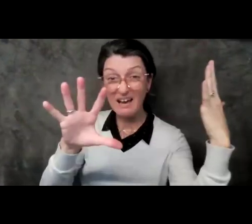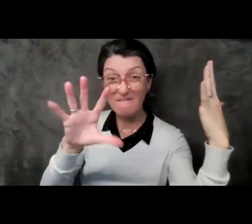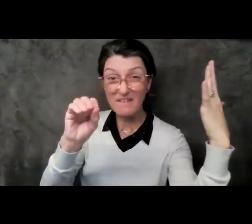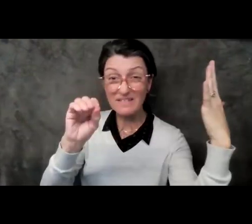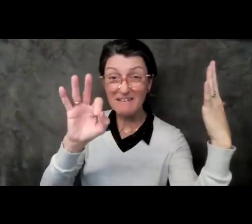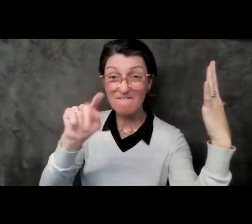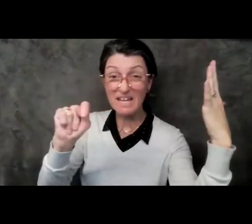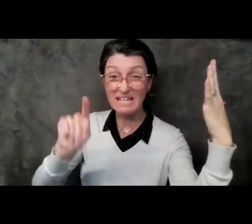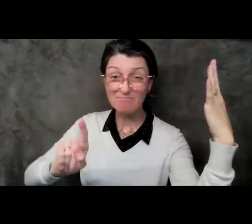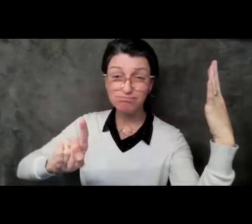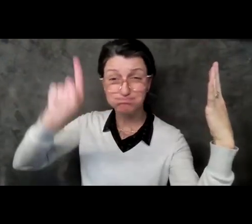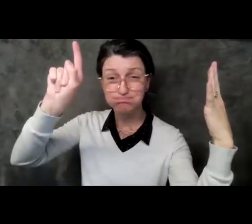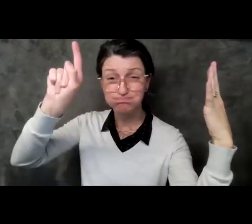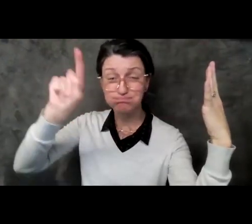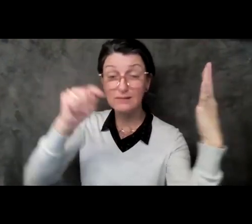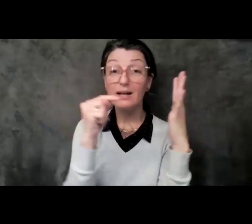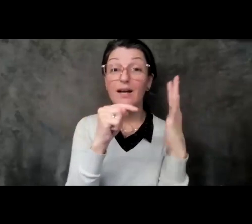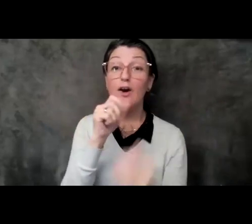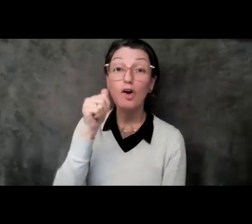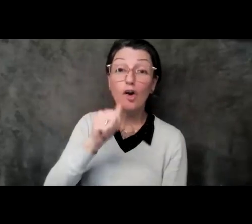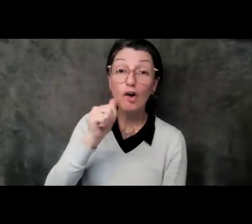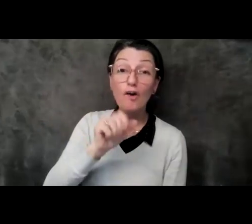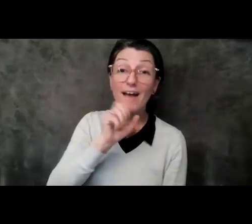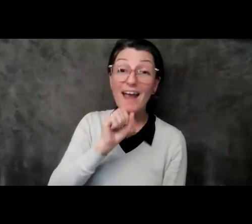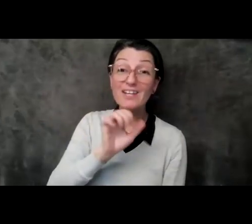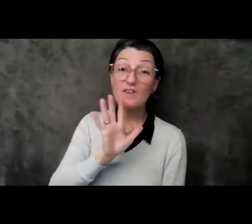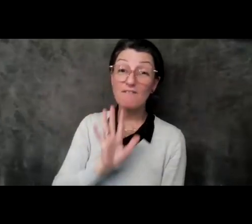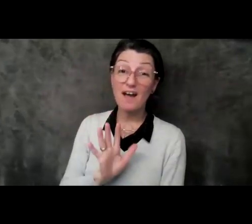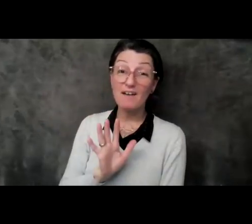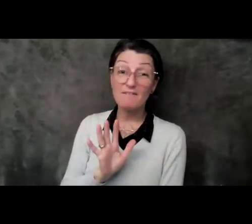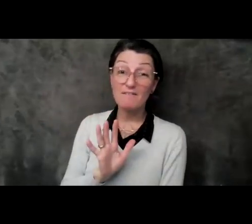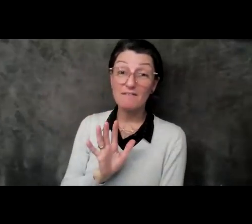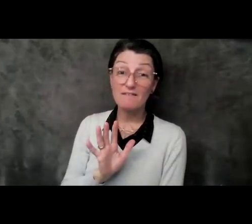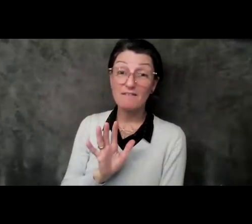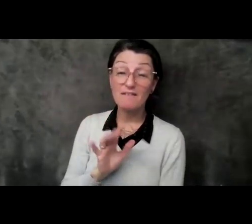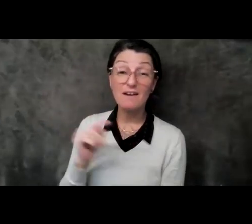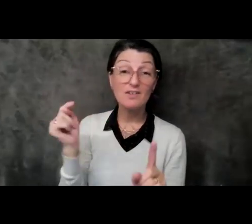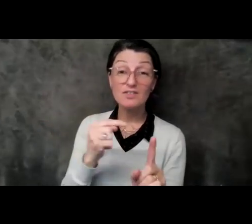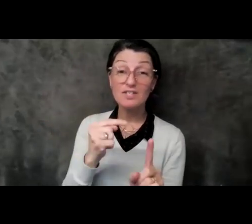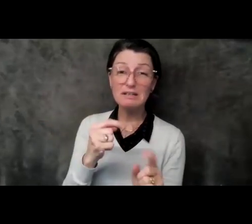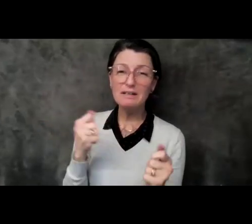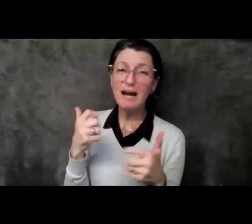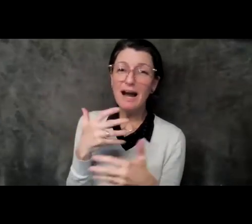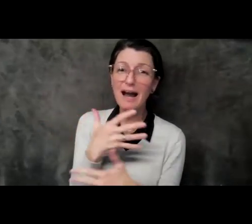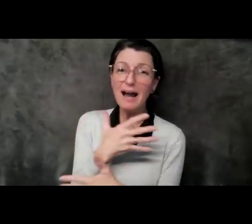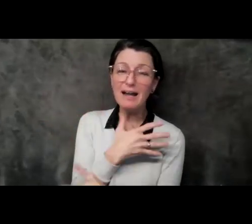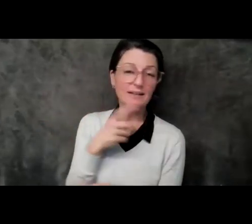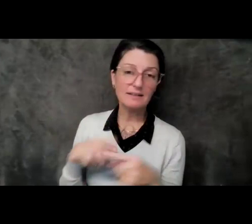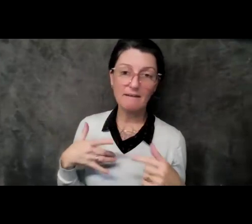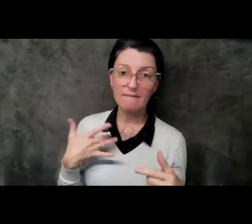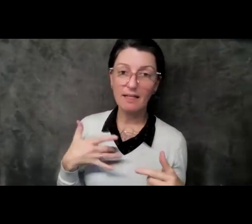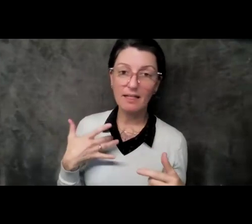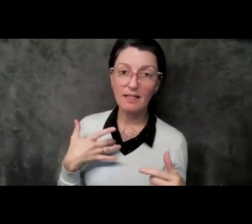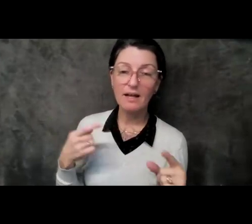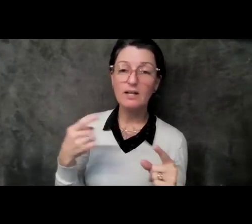old and so afraid she does not even feel her fear. Besides, she cannot cry